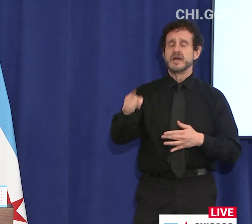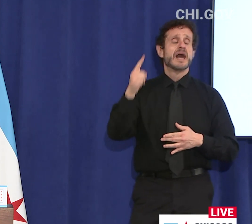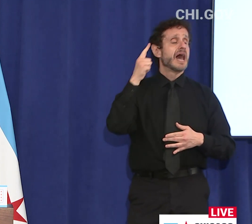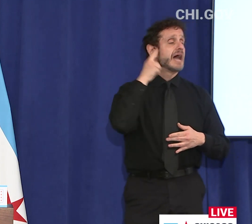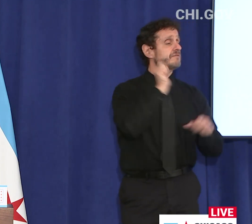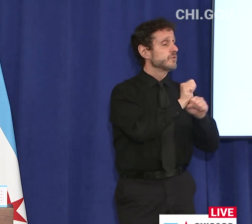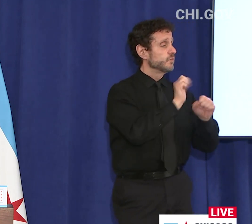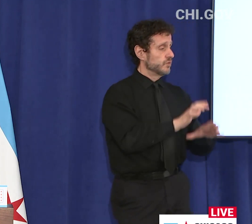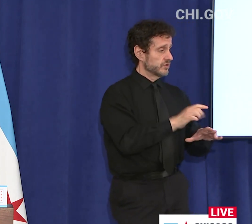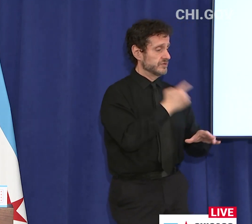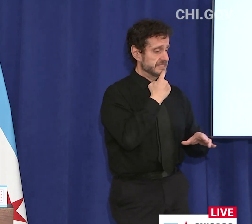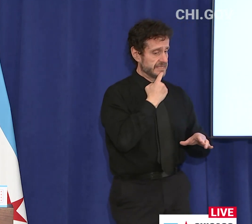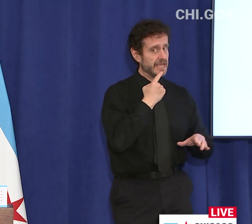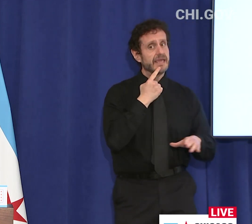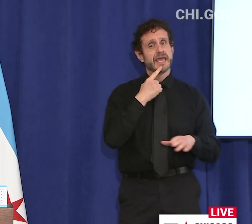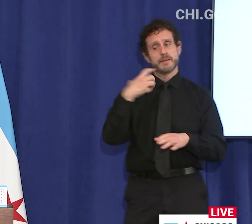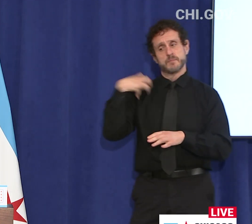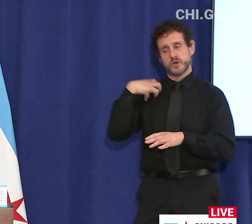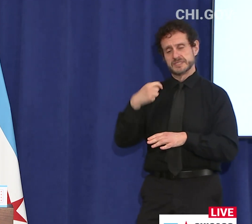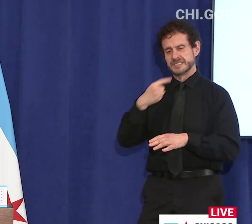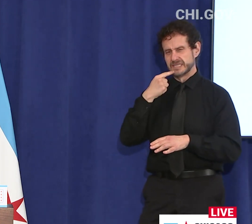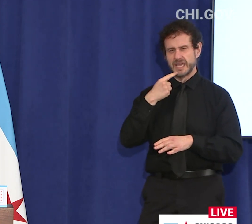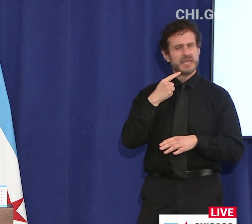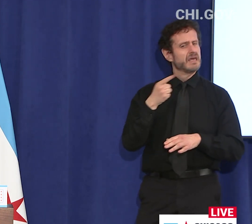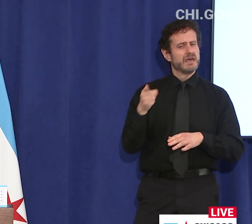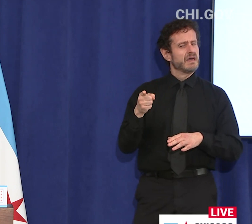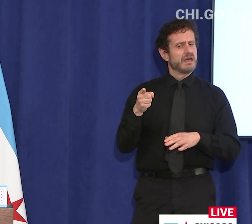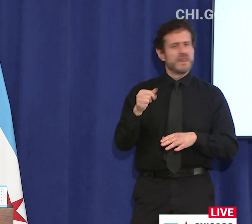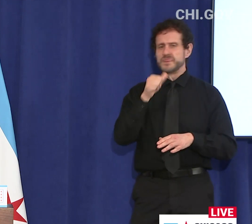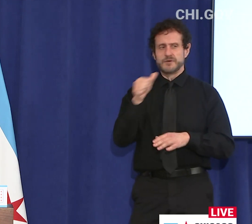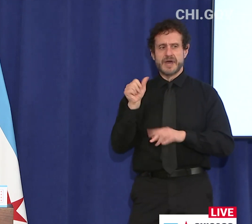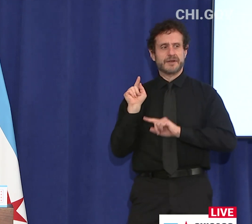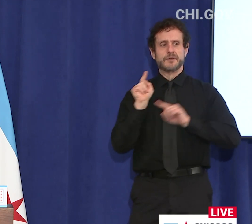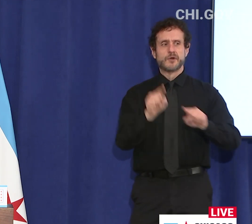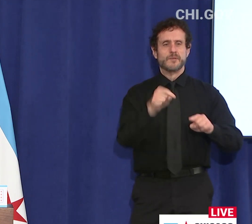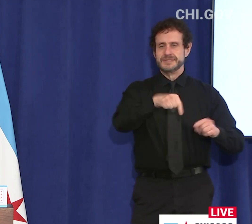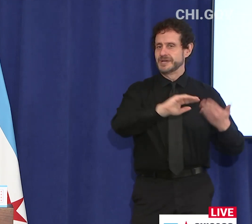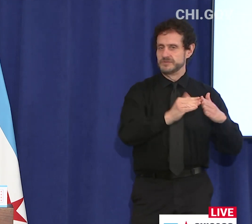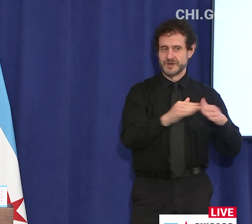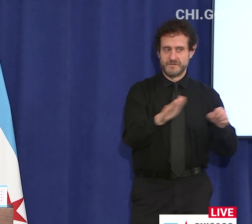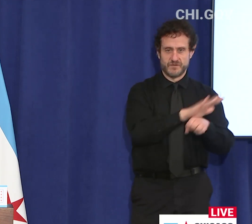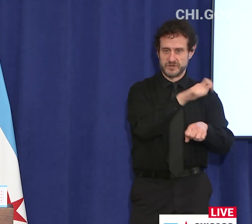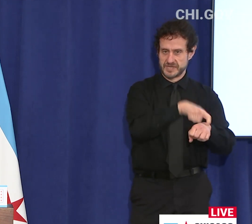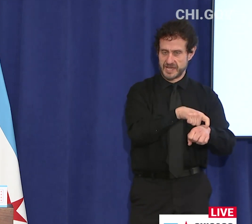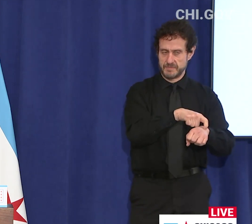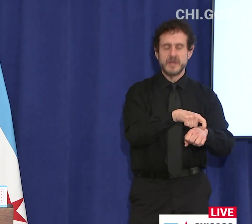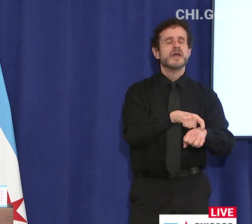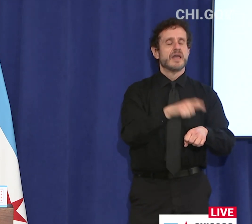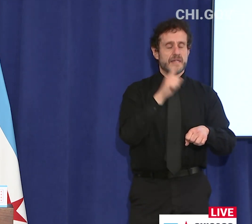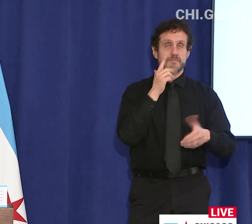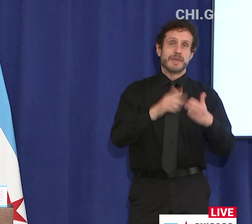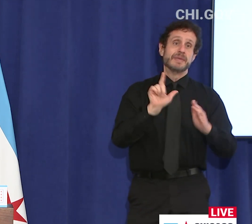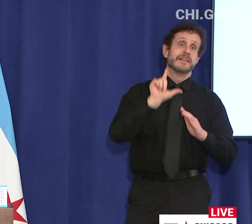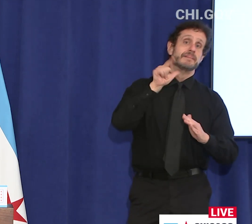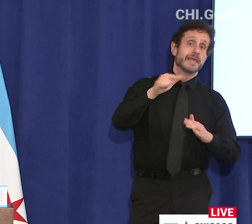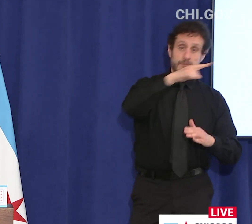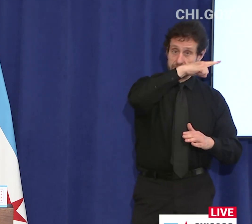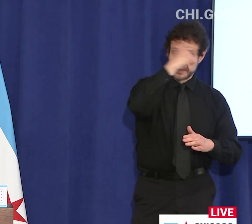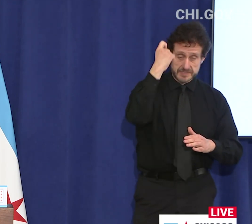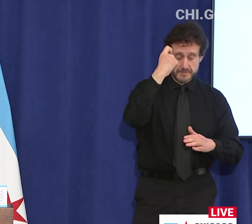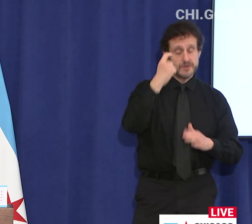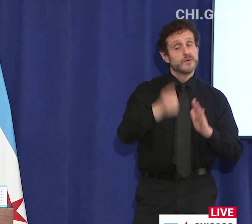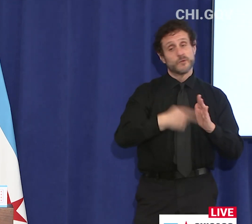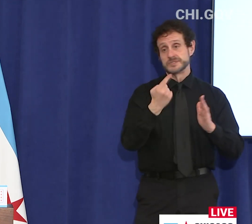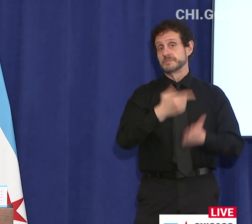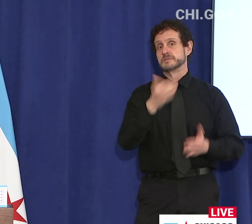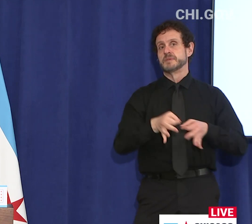many instances, they're not coming back downtown, and certainly not full-time, until much later in the summer, or in some instances,